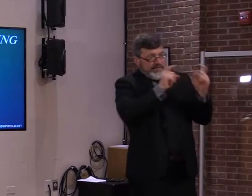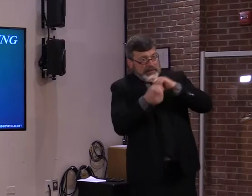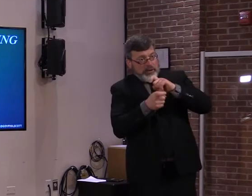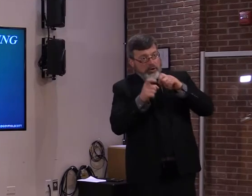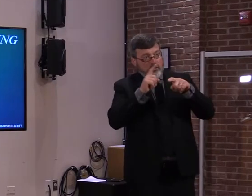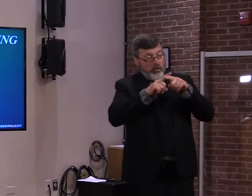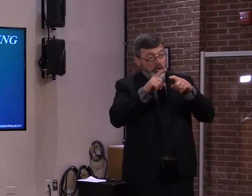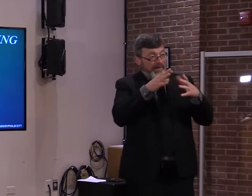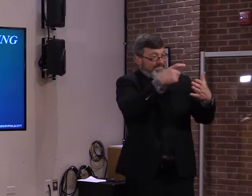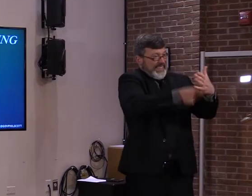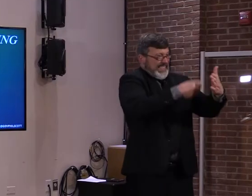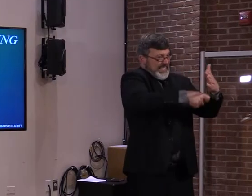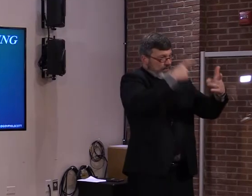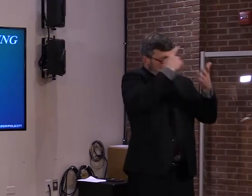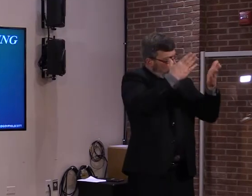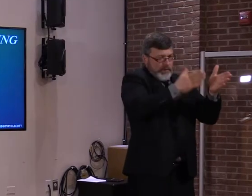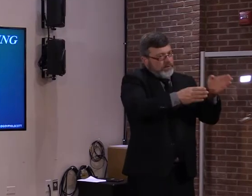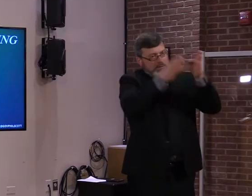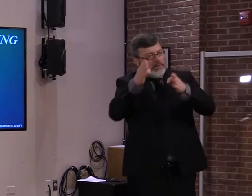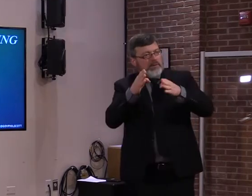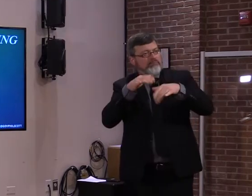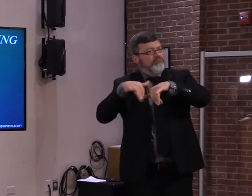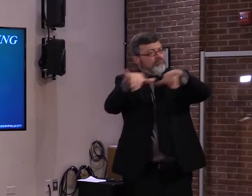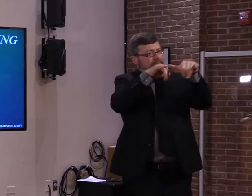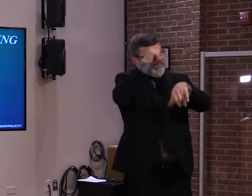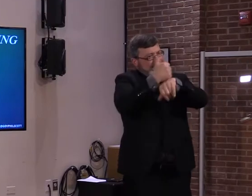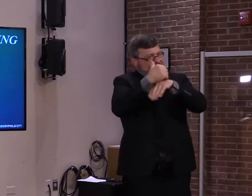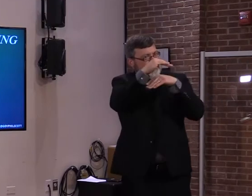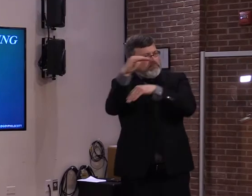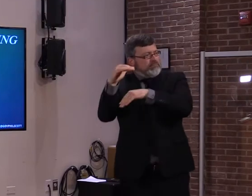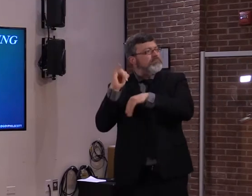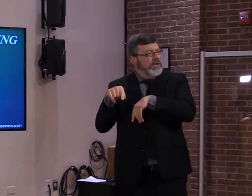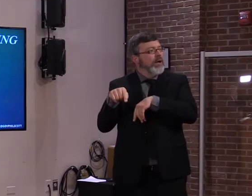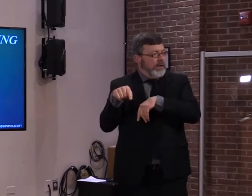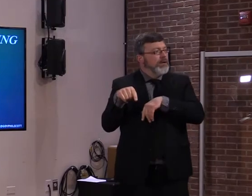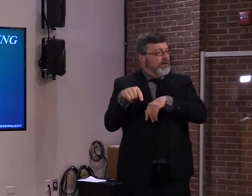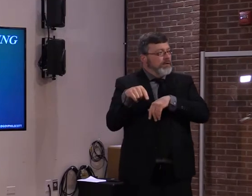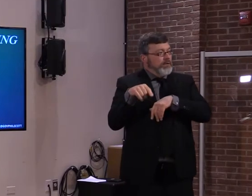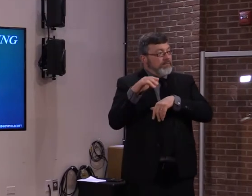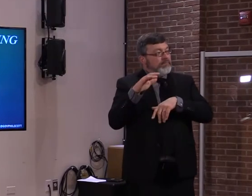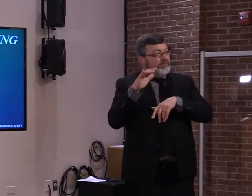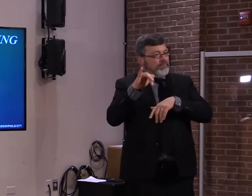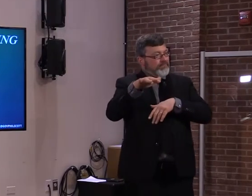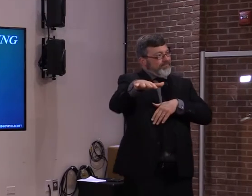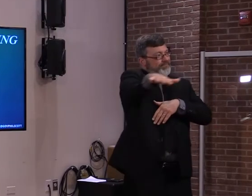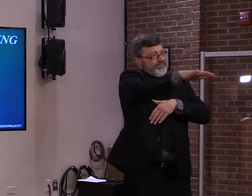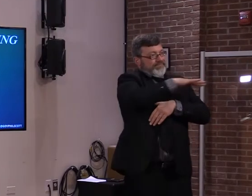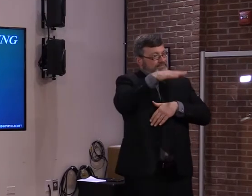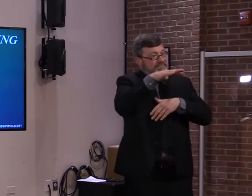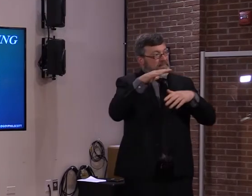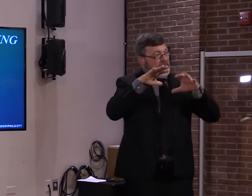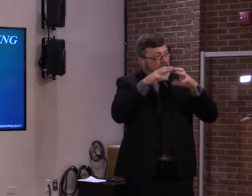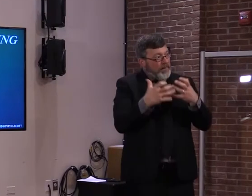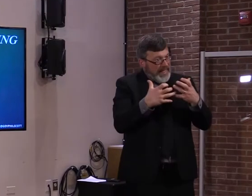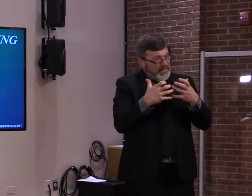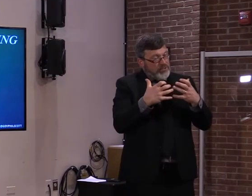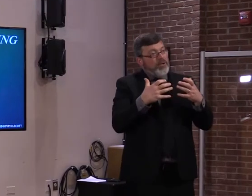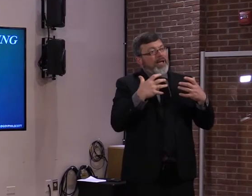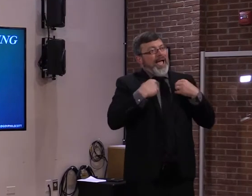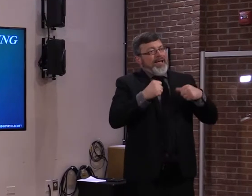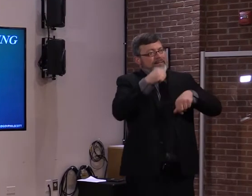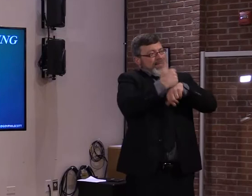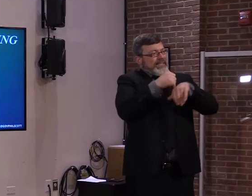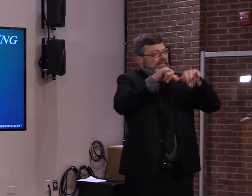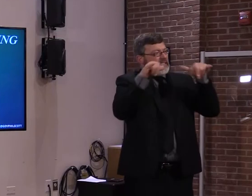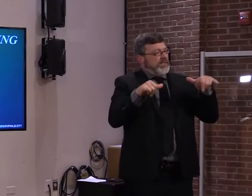for each service that you provide, to a population health-based system where healthcare is